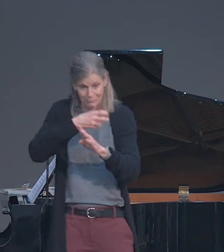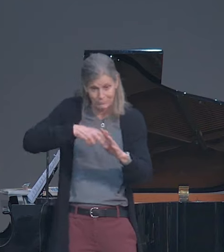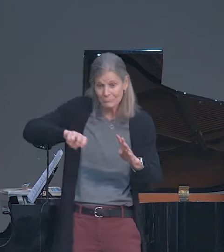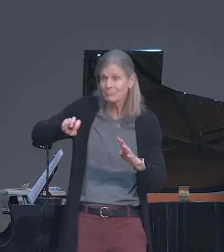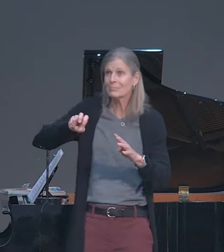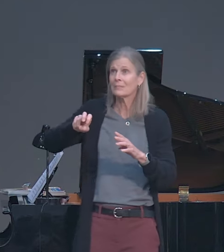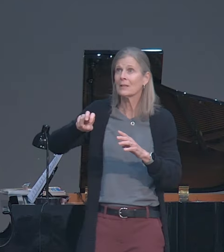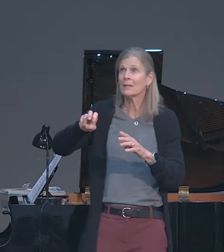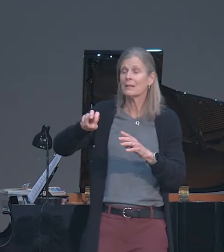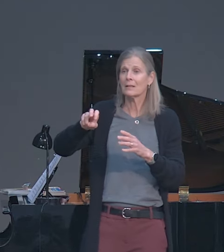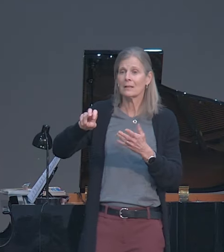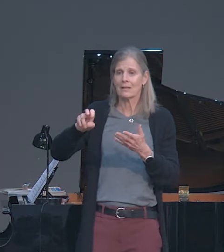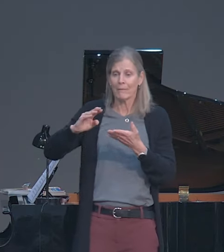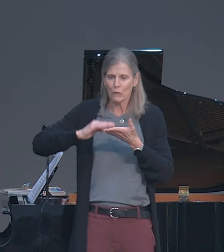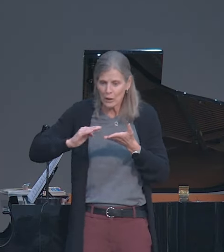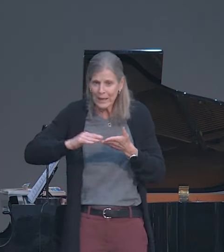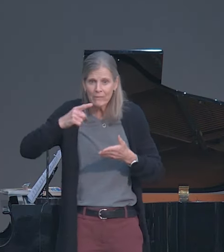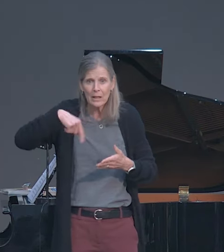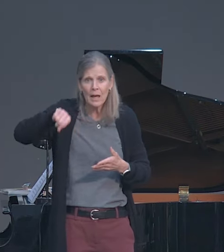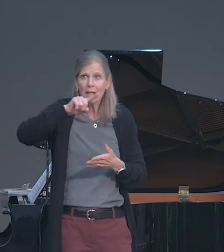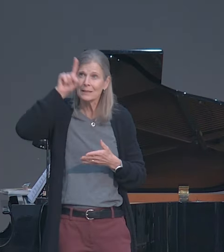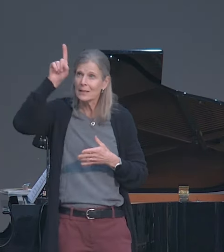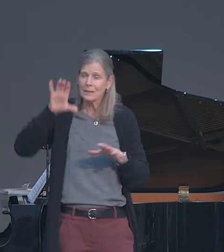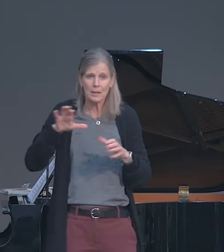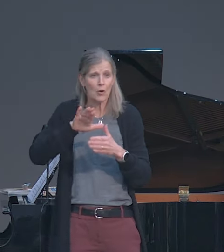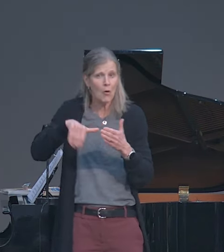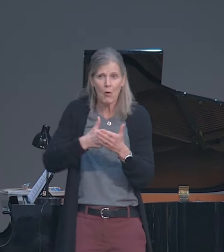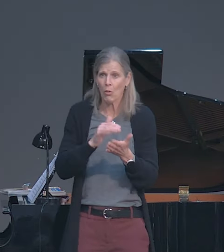kingdom of the Son, forgiven us. He's done all of those things.